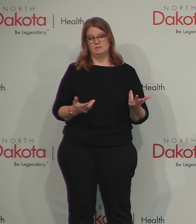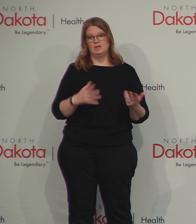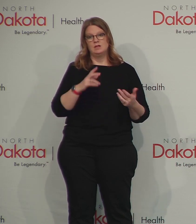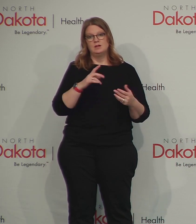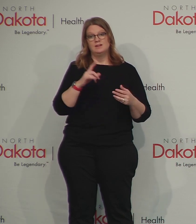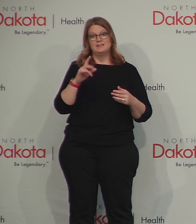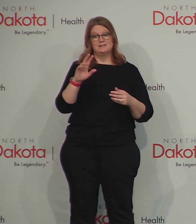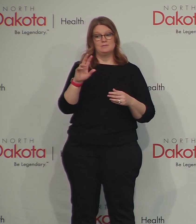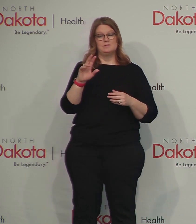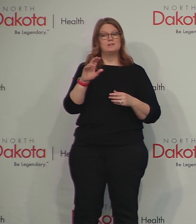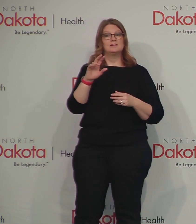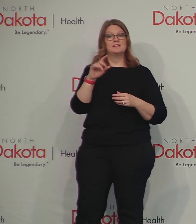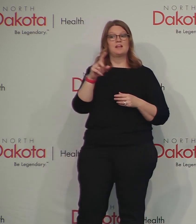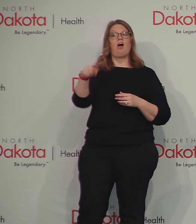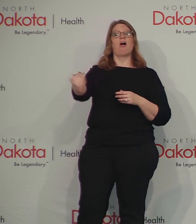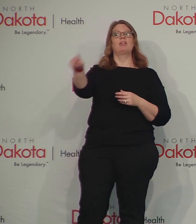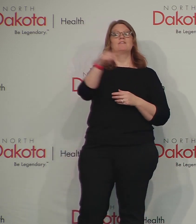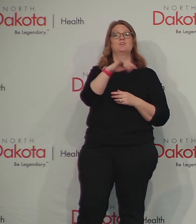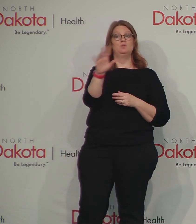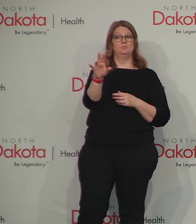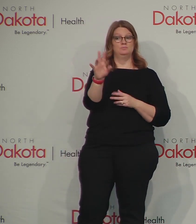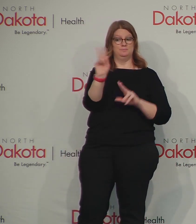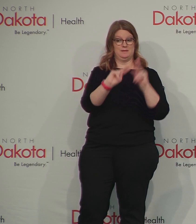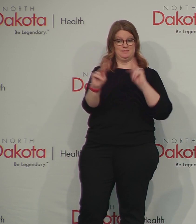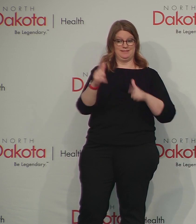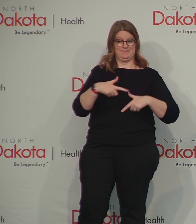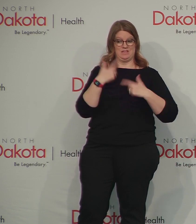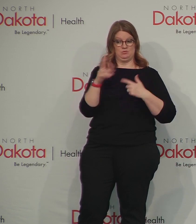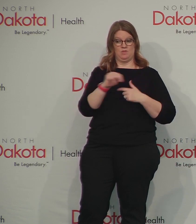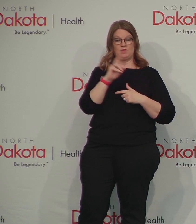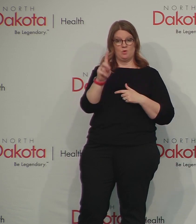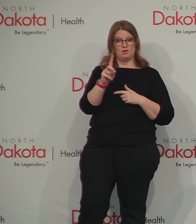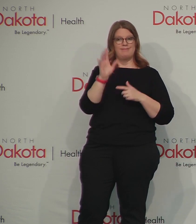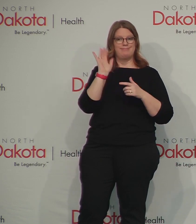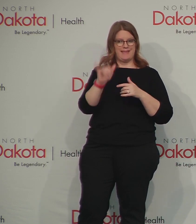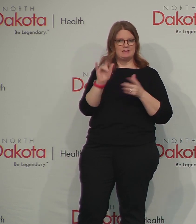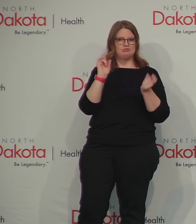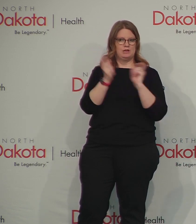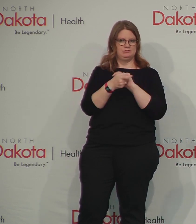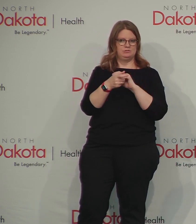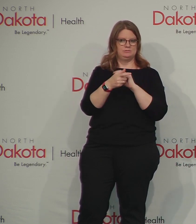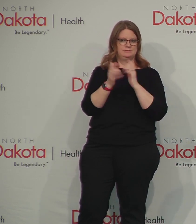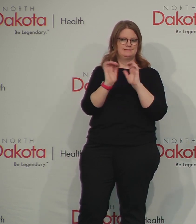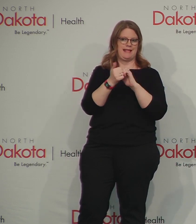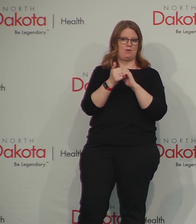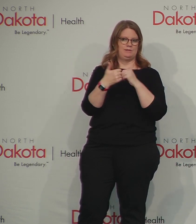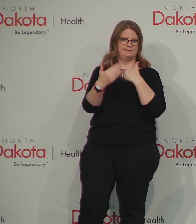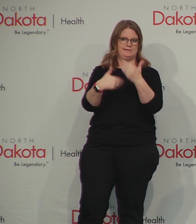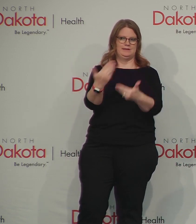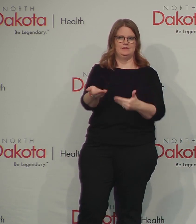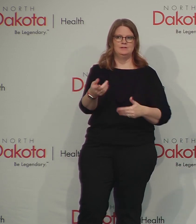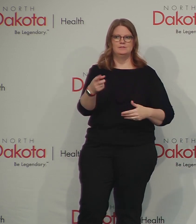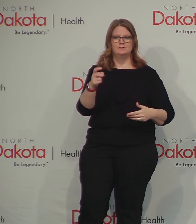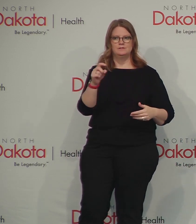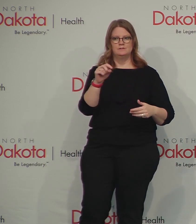North Dakotans can change the path we're on, and they're changing it right now. So individual responsibility is still key to the